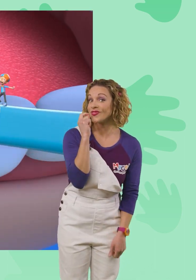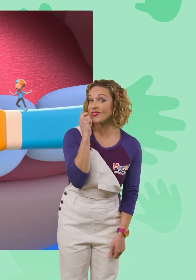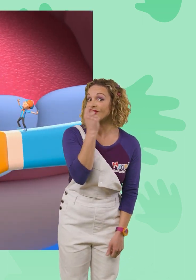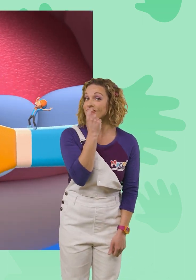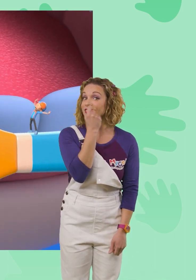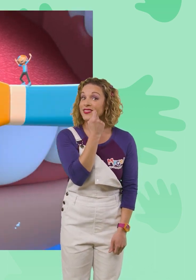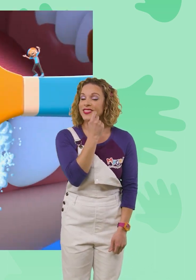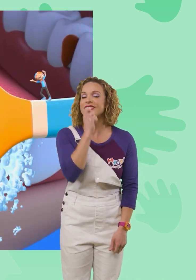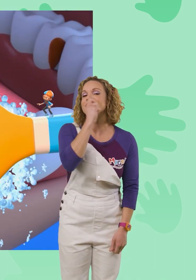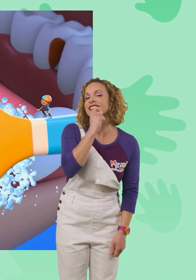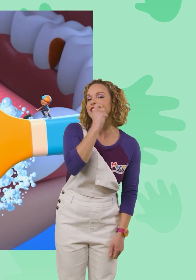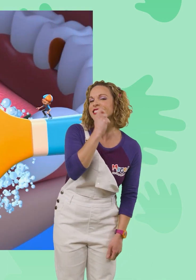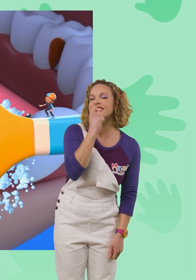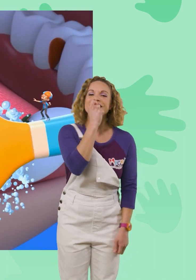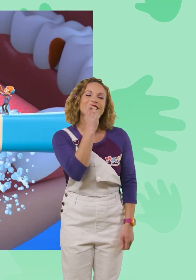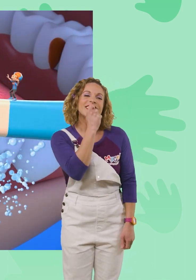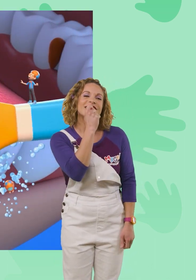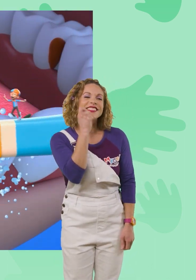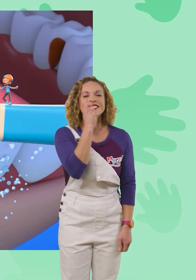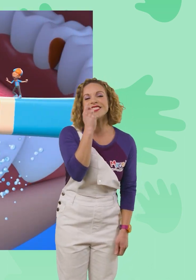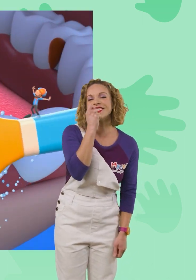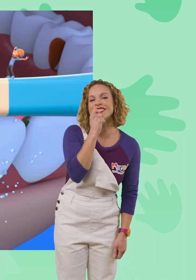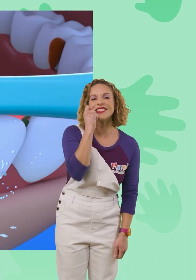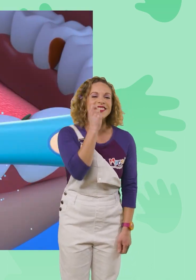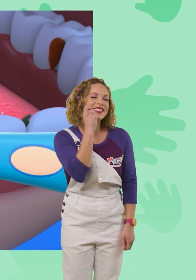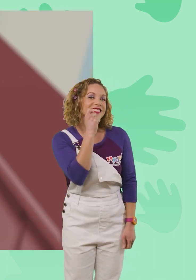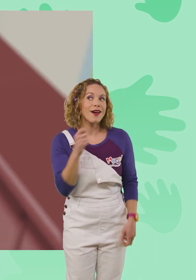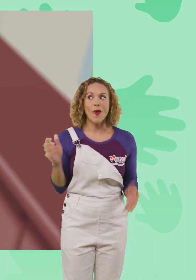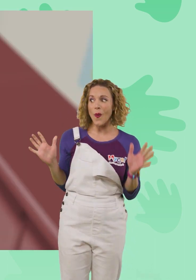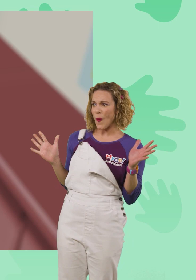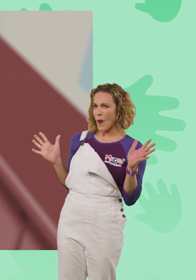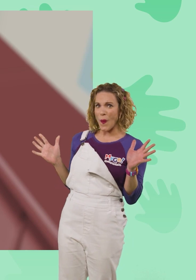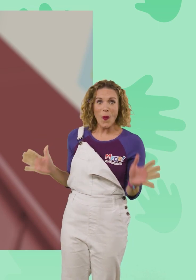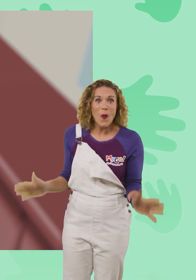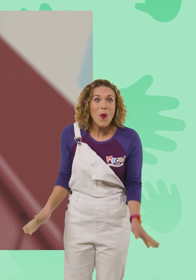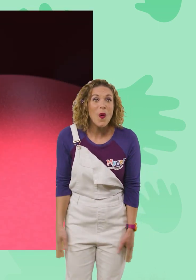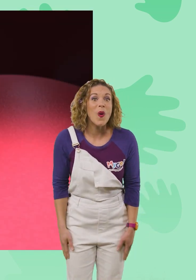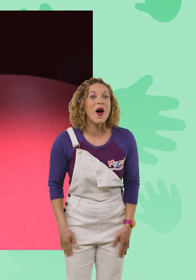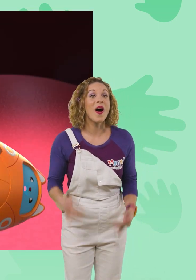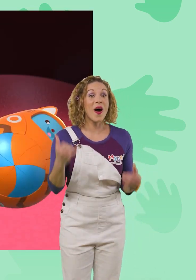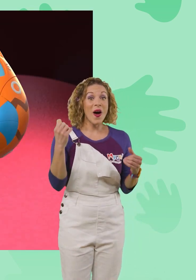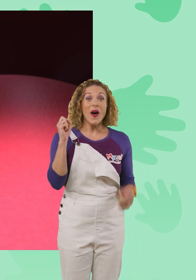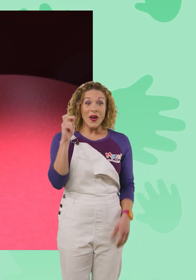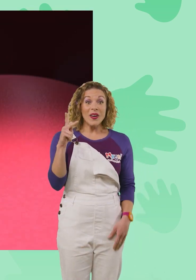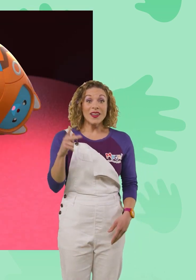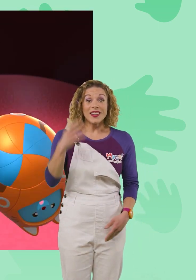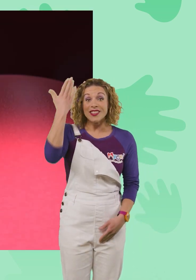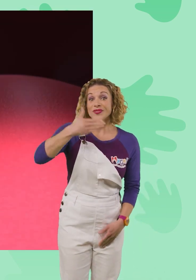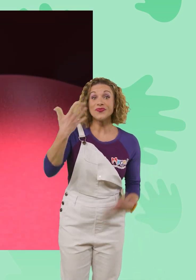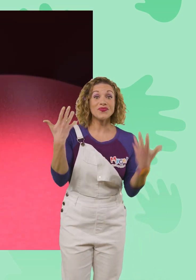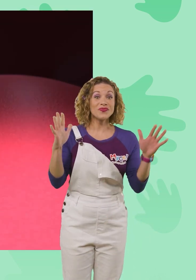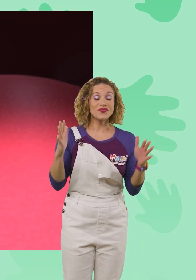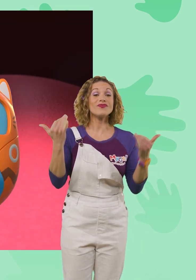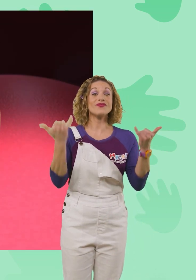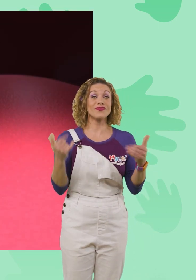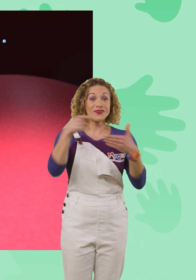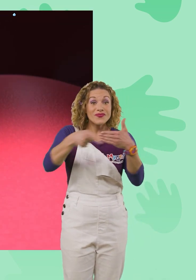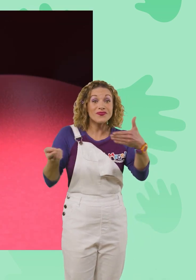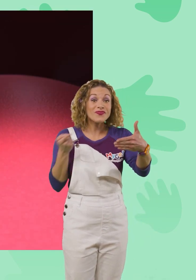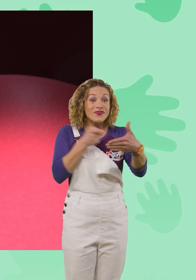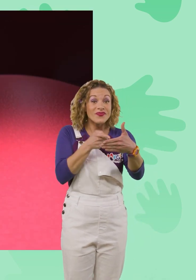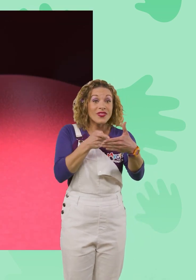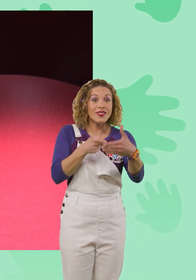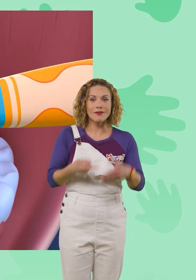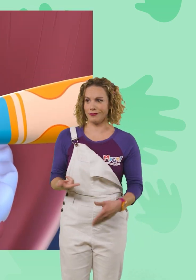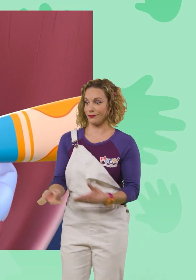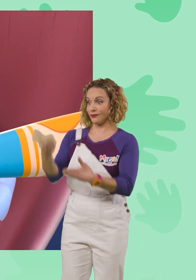So, small circles on every tooth. Whoa! Okay, that's the front done. Let's go to the